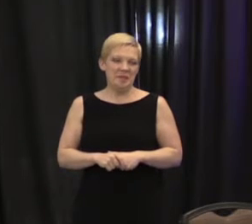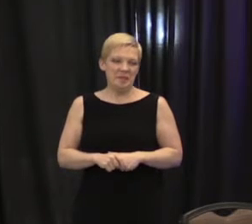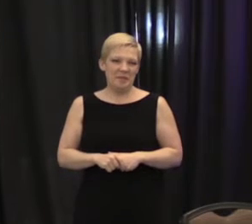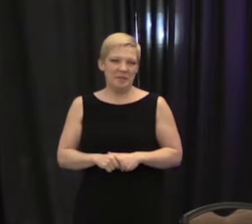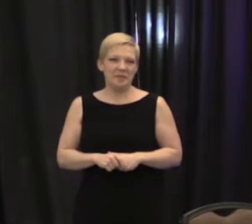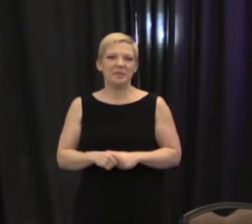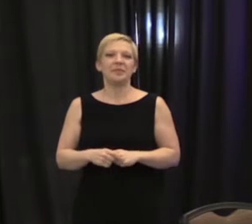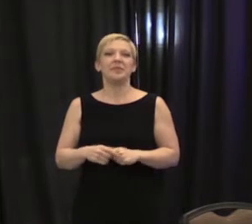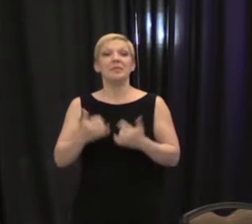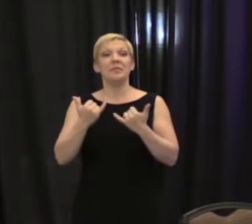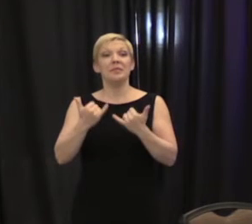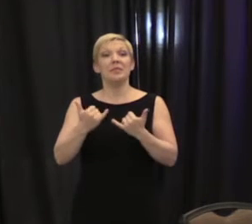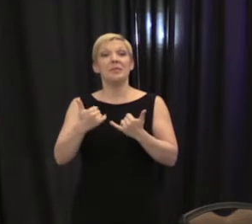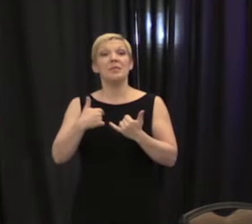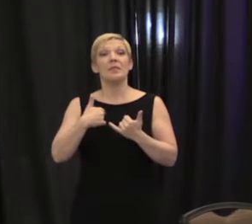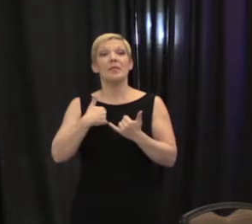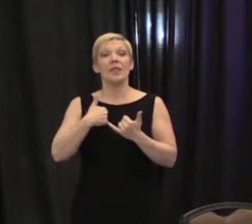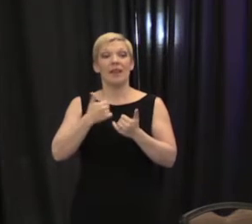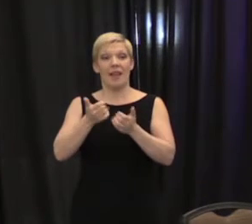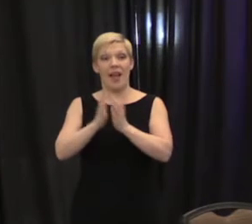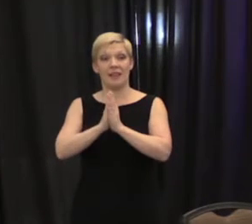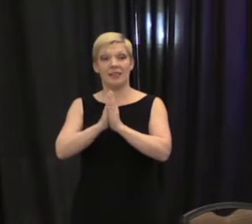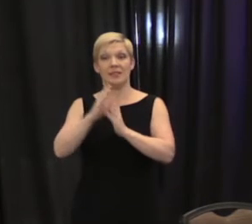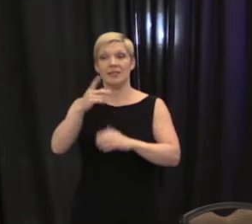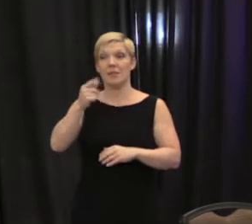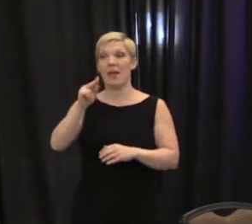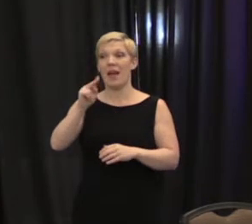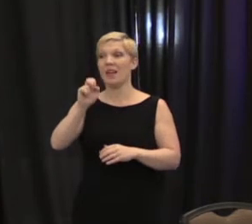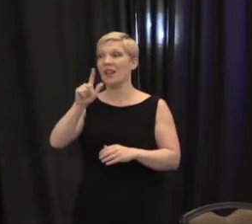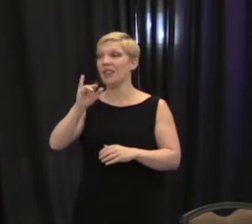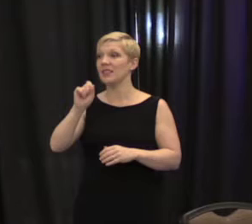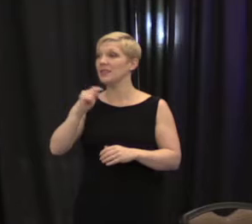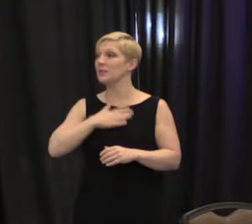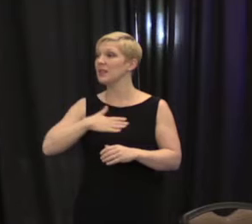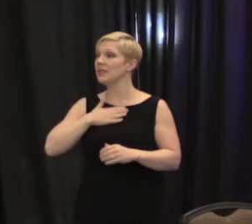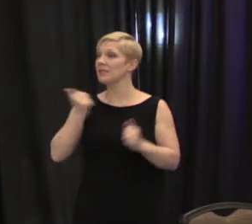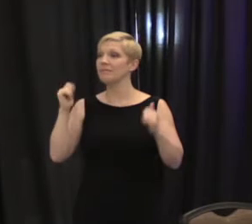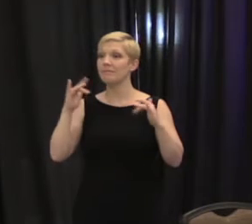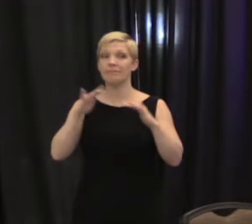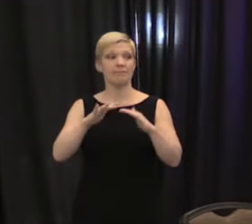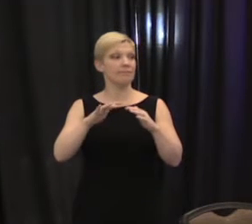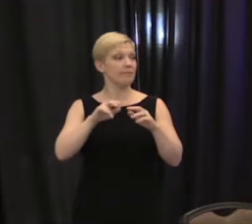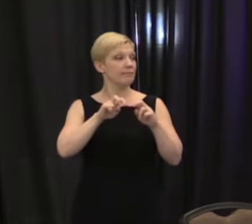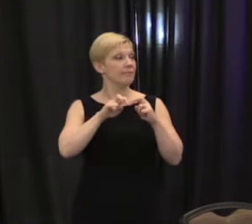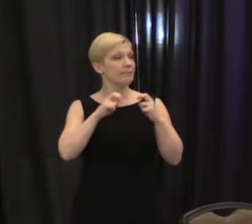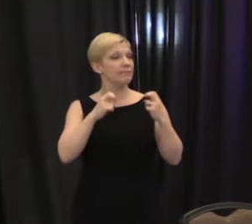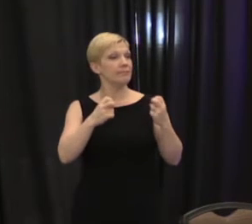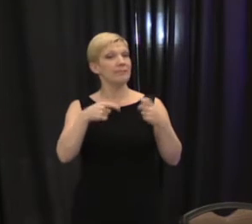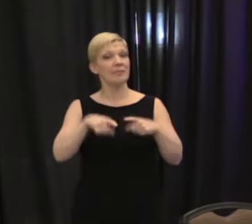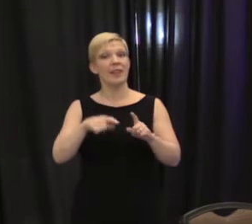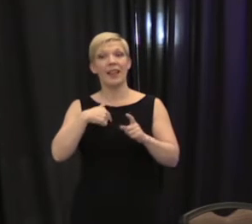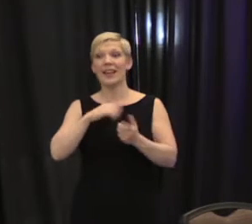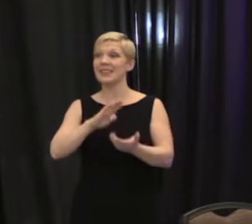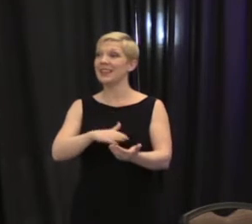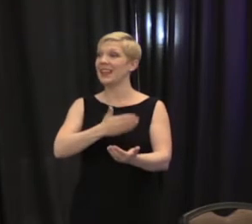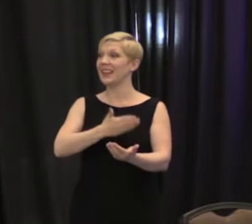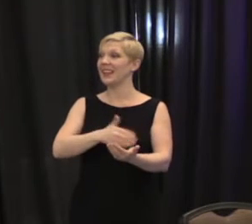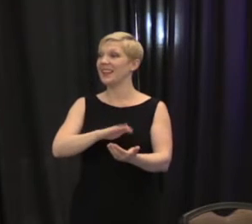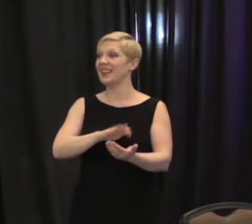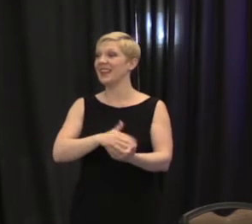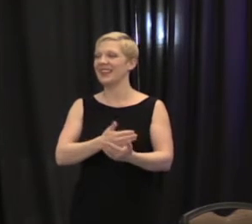Now I'm going to ask the panelists for this morning to please make their way to the stage while I sing to you.